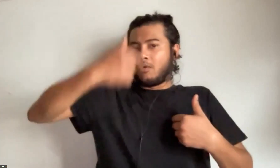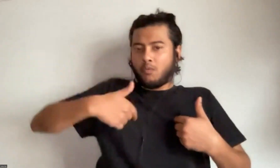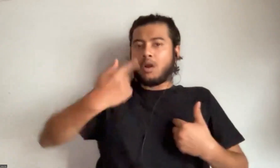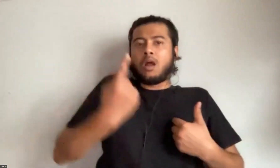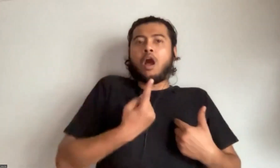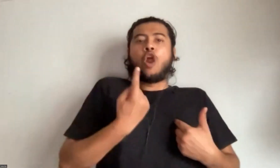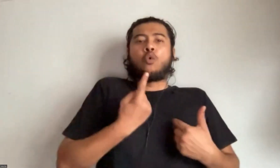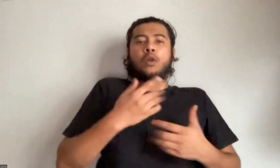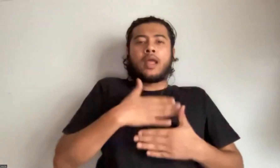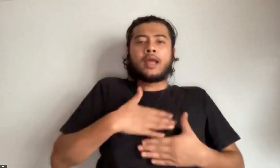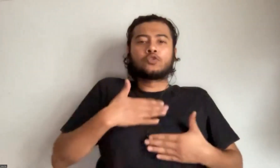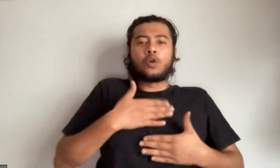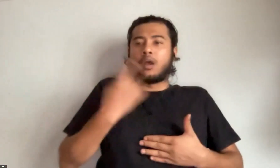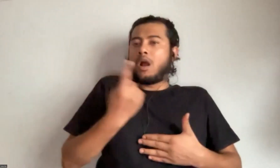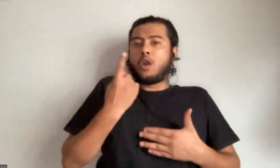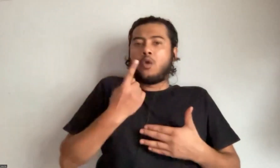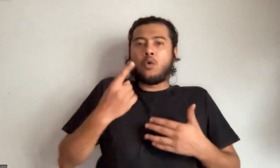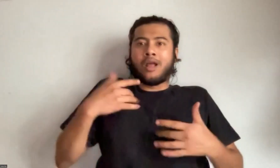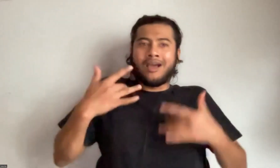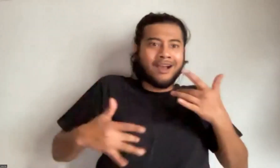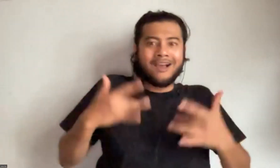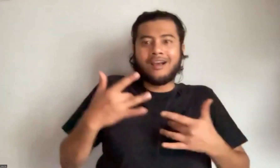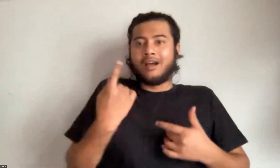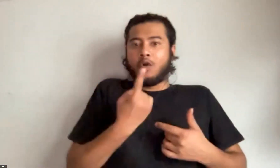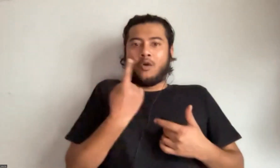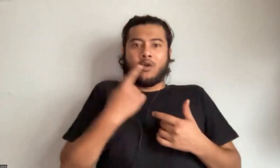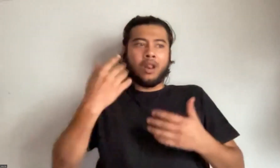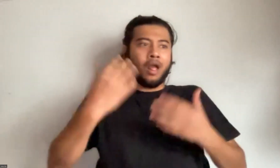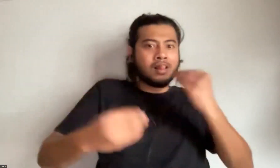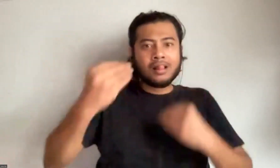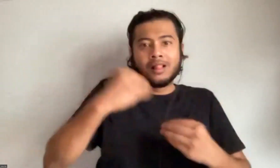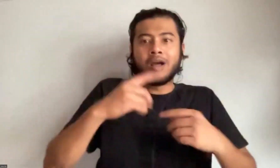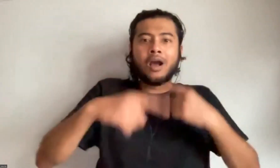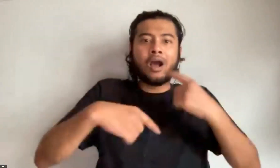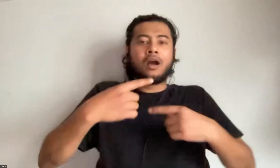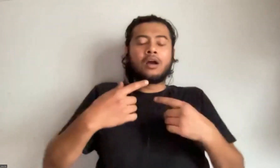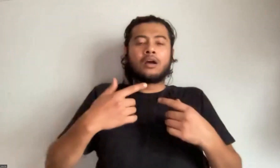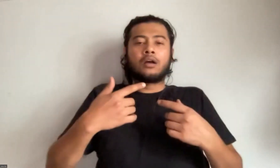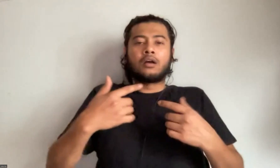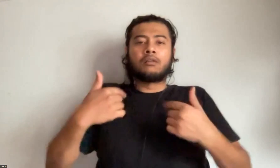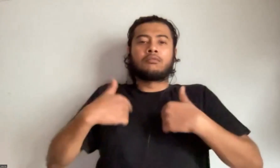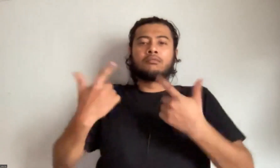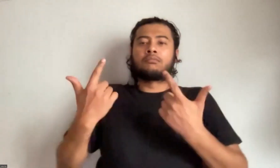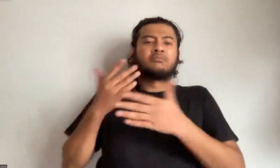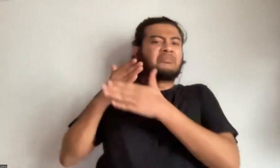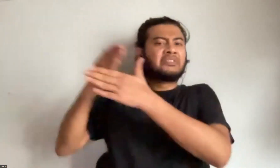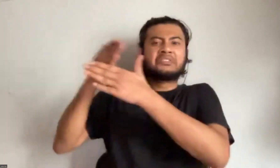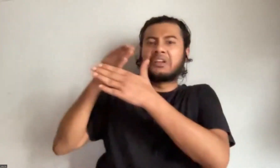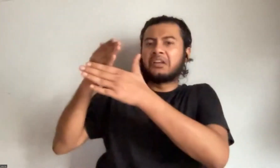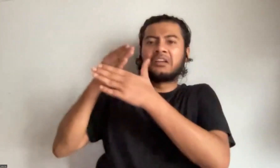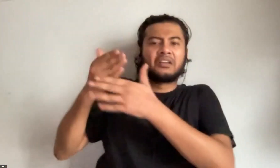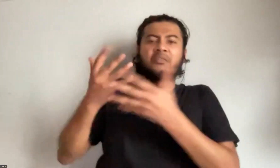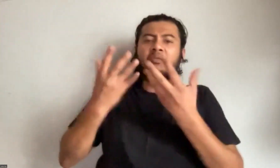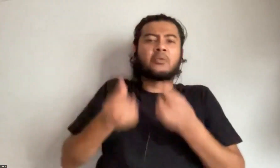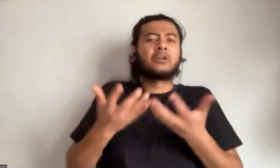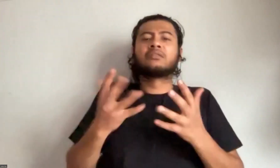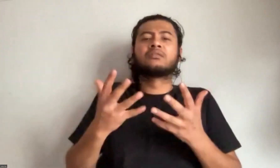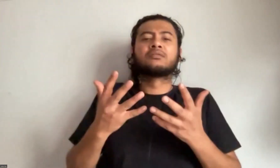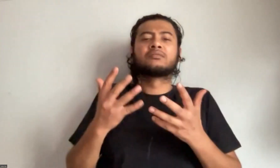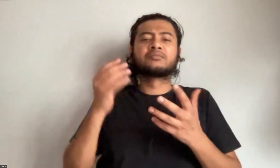away from Krishna. I don't want to live with Krishna, I want to live away from Krishna and enjoy. So Krishna says, okay, you are my child, you want